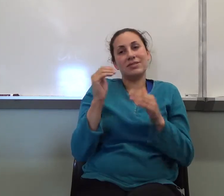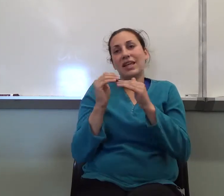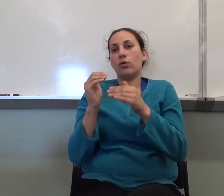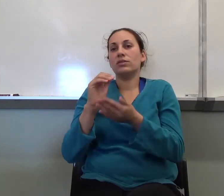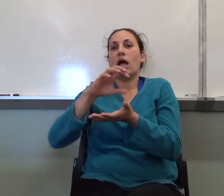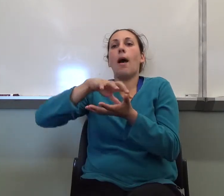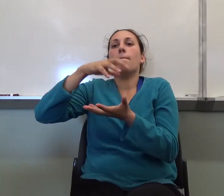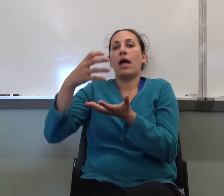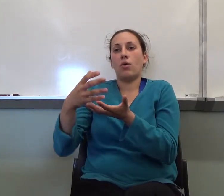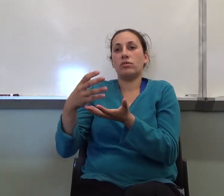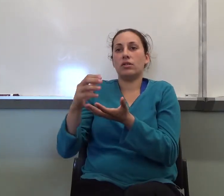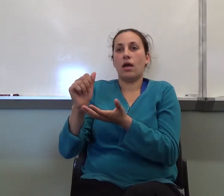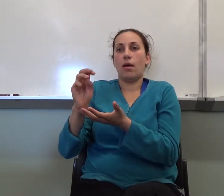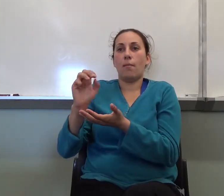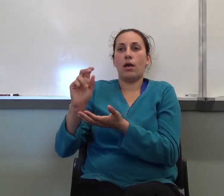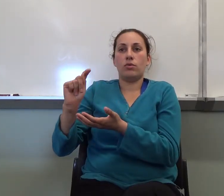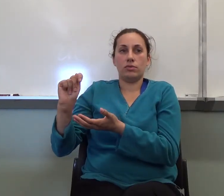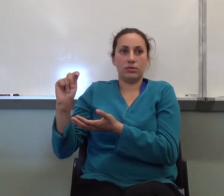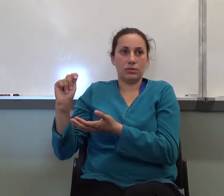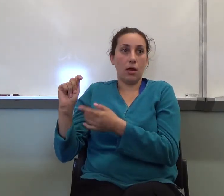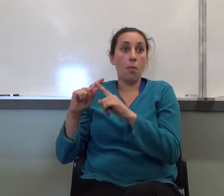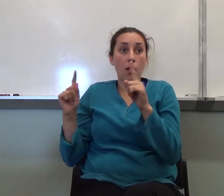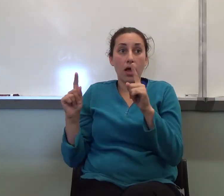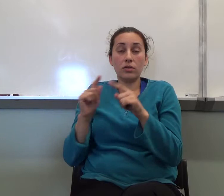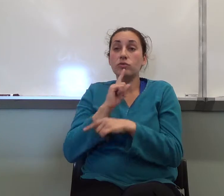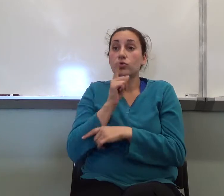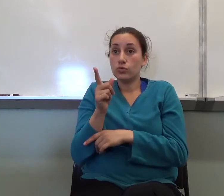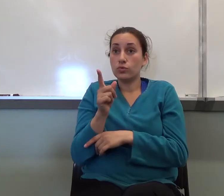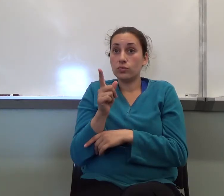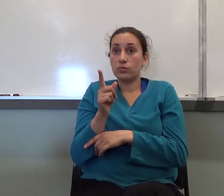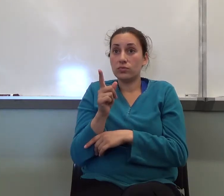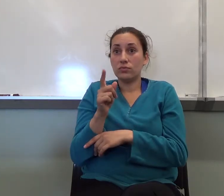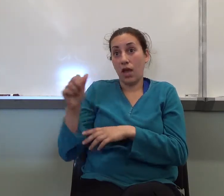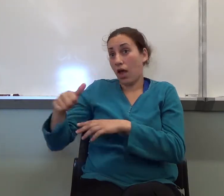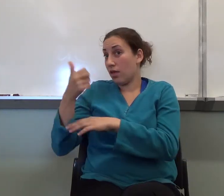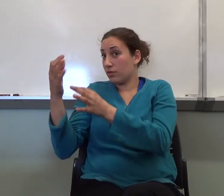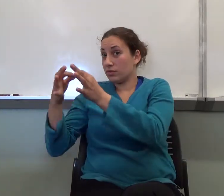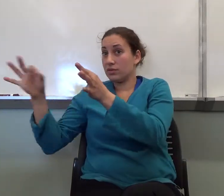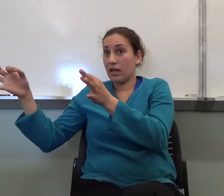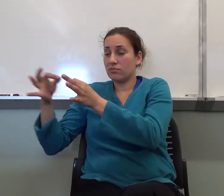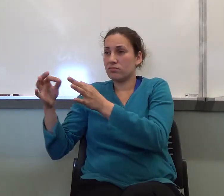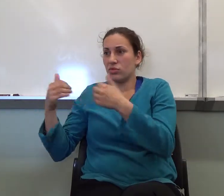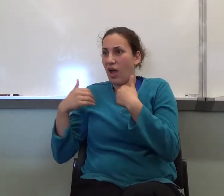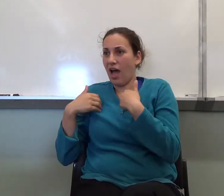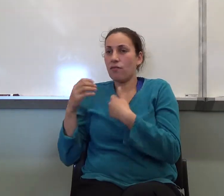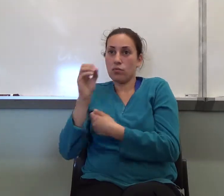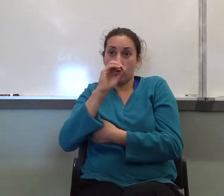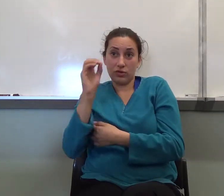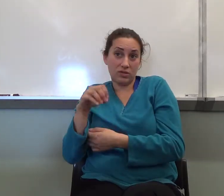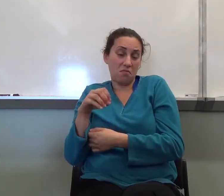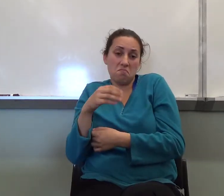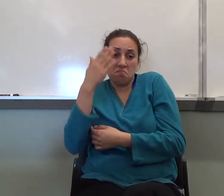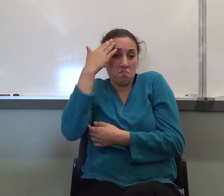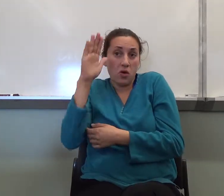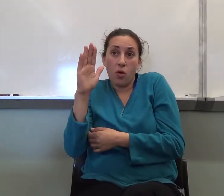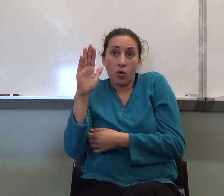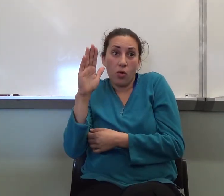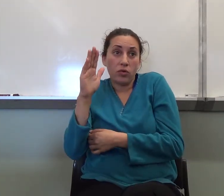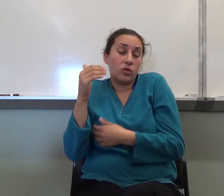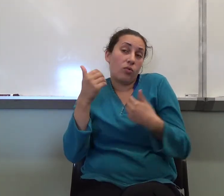here. But it is true that in various other sentences, you can have a percent unknown, you can also have a base